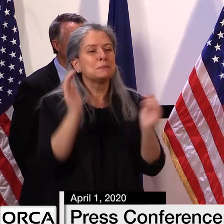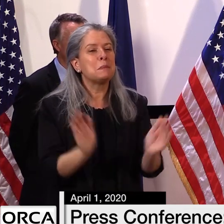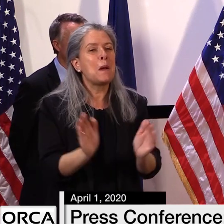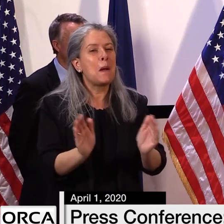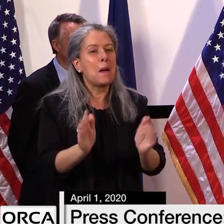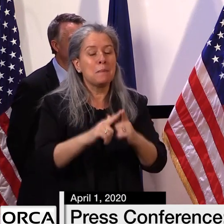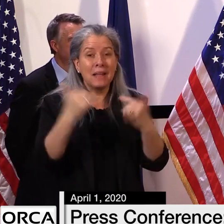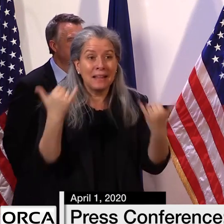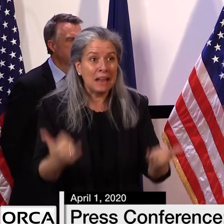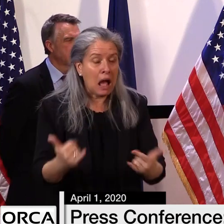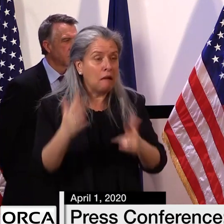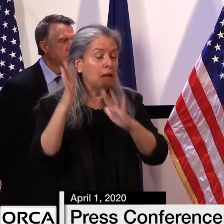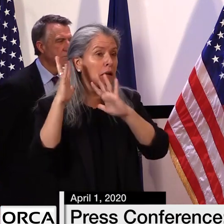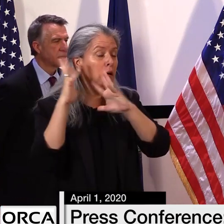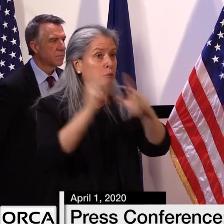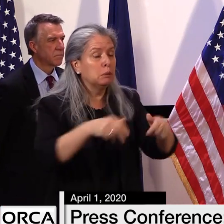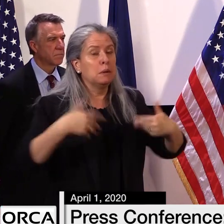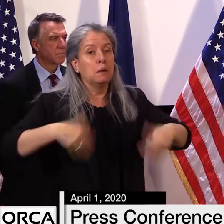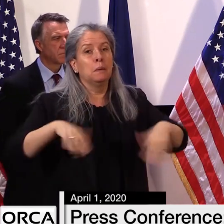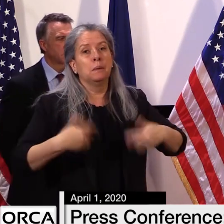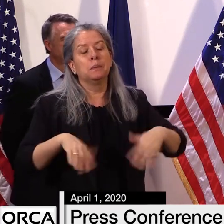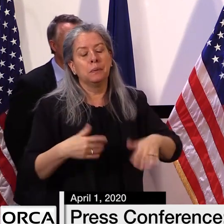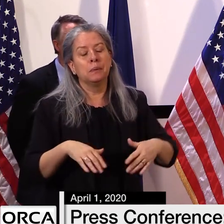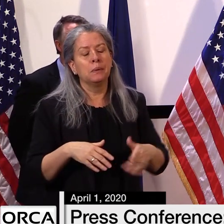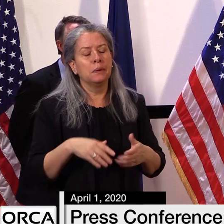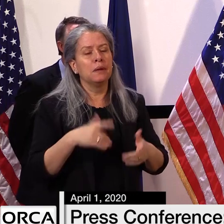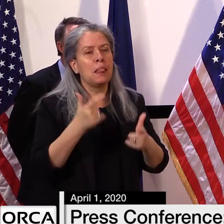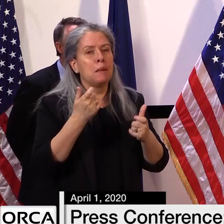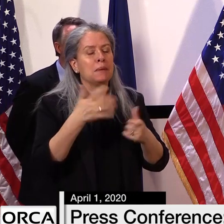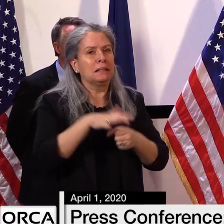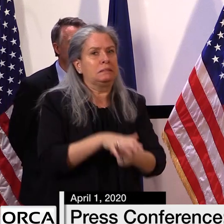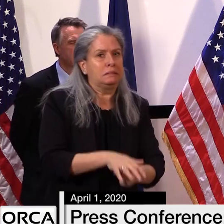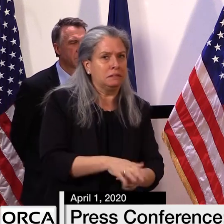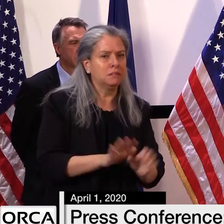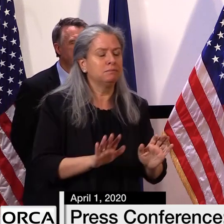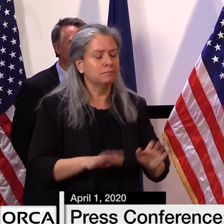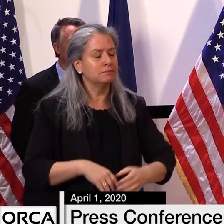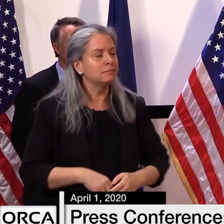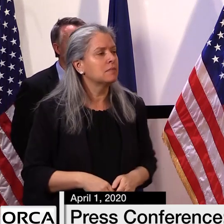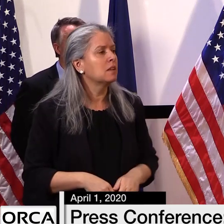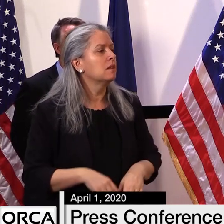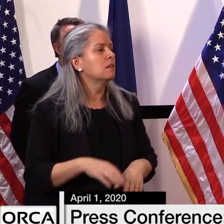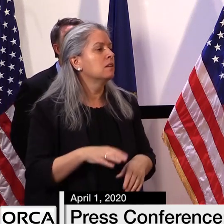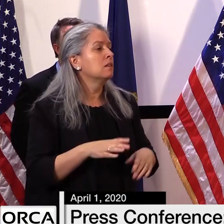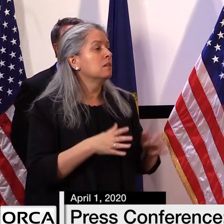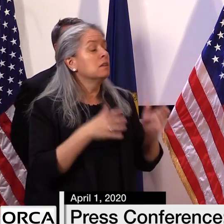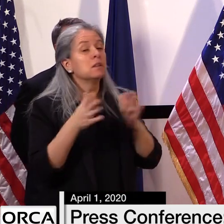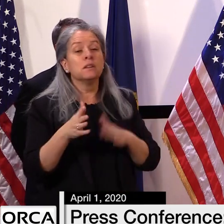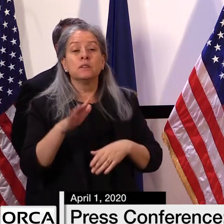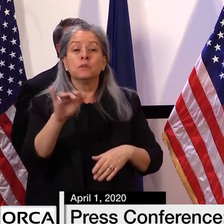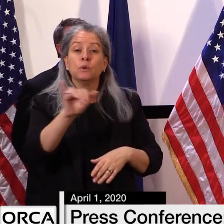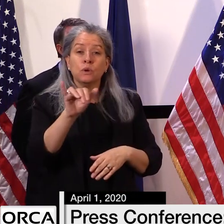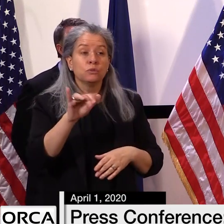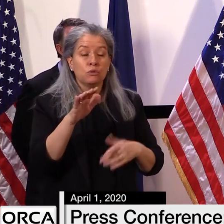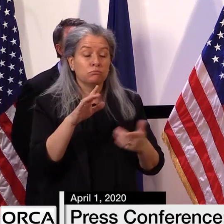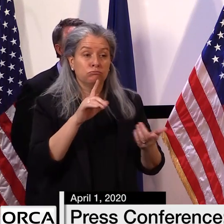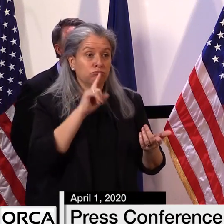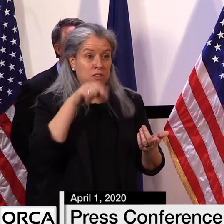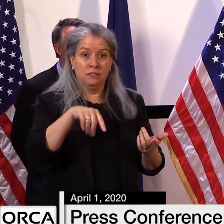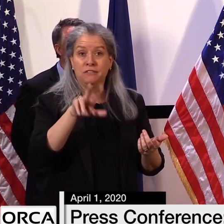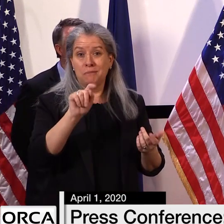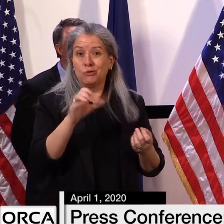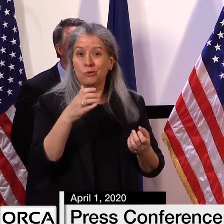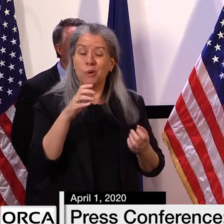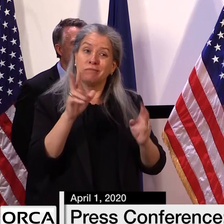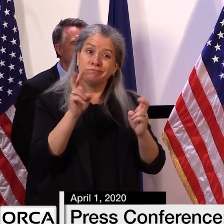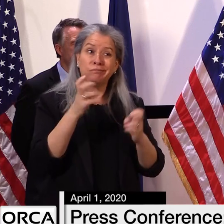systems running under such immense pressure. In some cases, I would also say that we are ahead of the game in terms